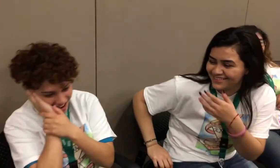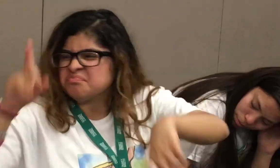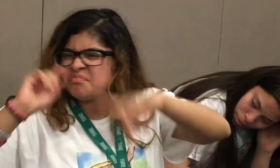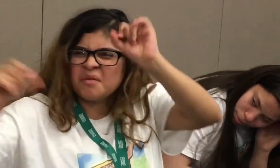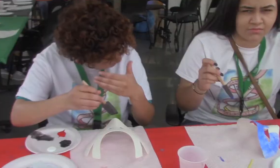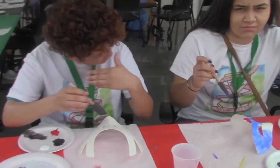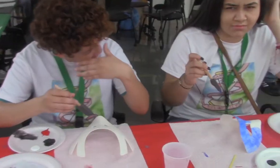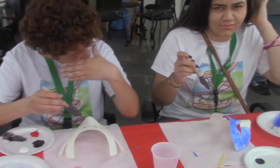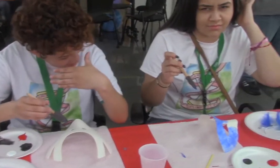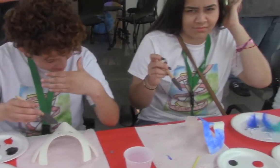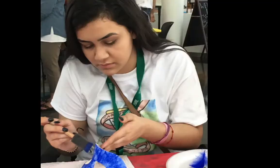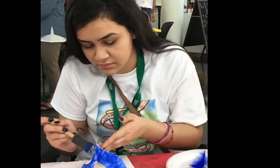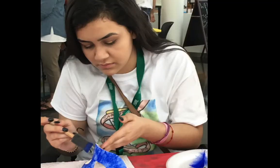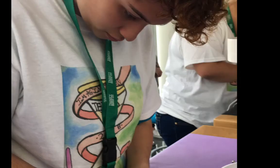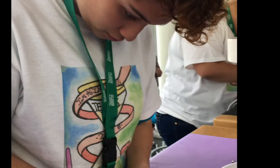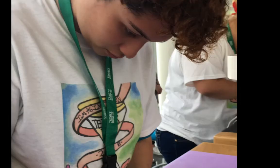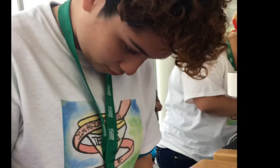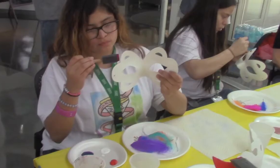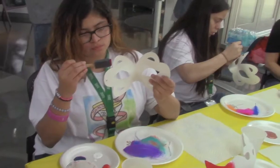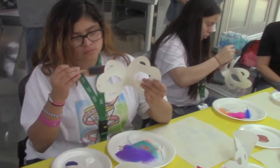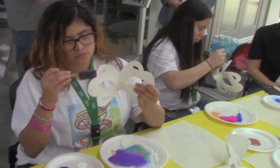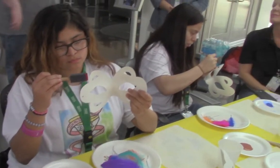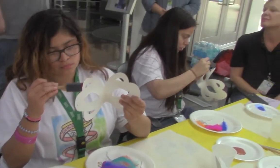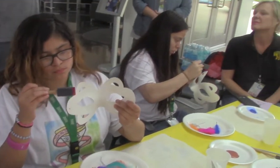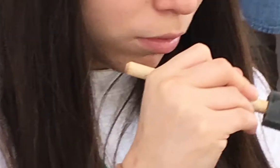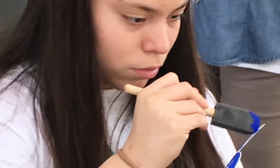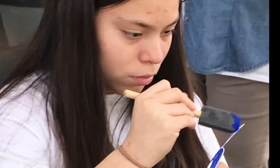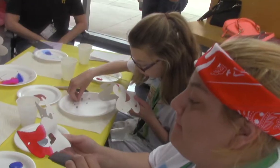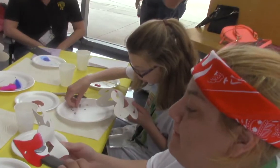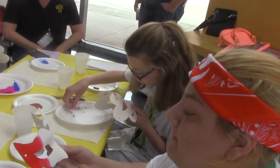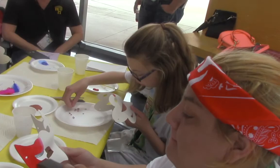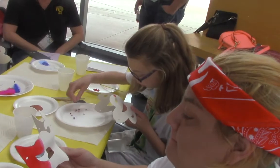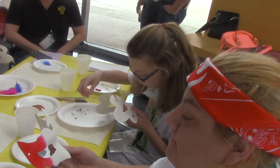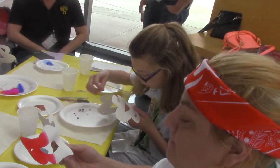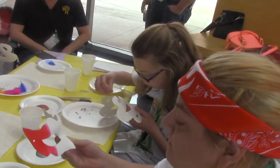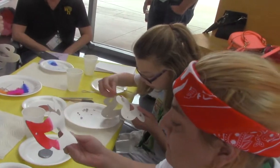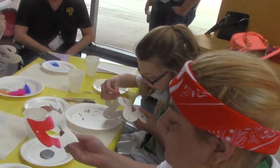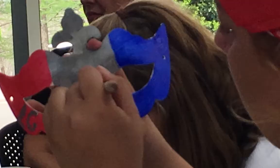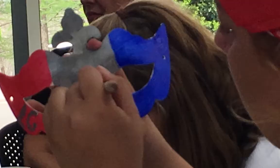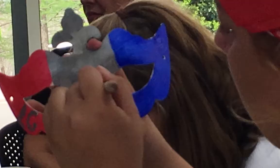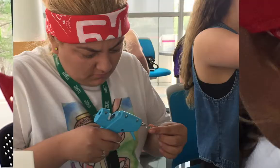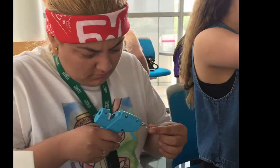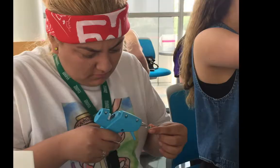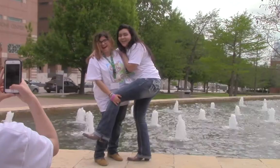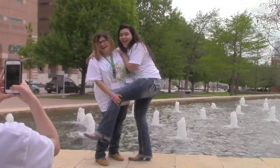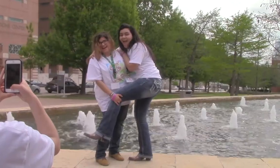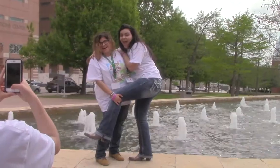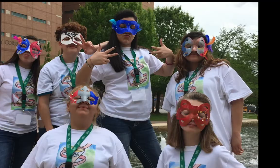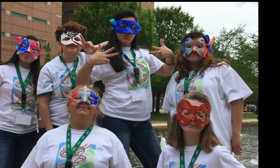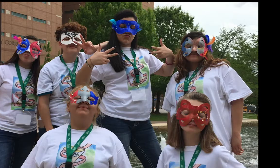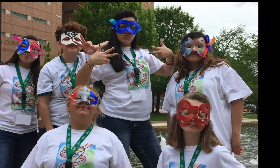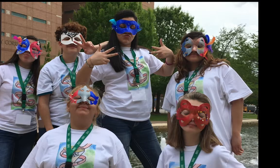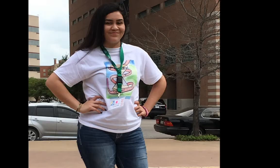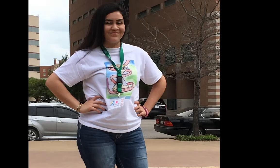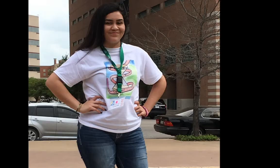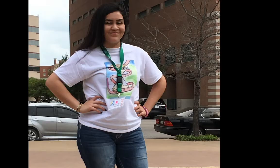arts, specifically from all over the state of Texas for deaf and hard of hearing students. It is held at Tarrant County College at the Trinity